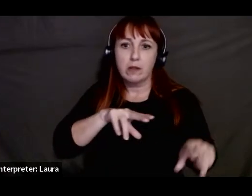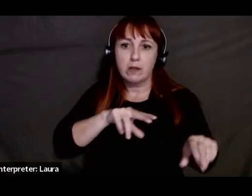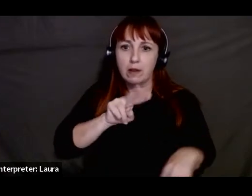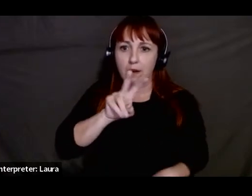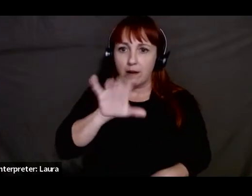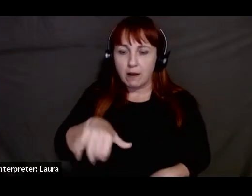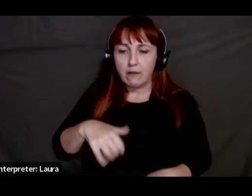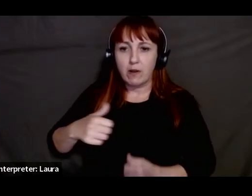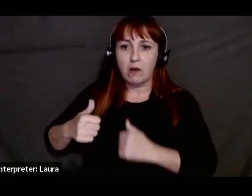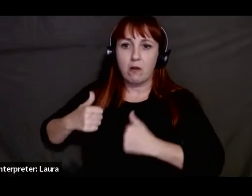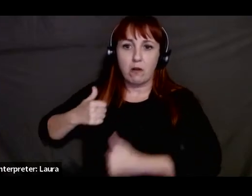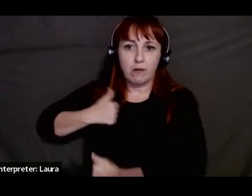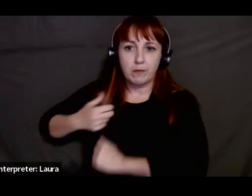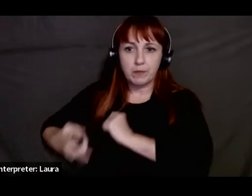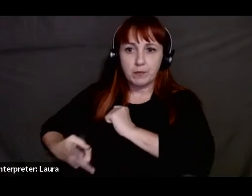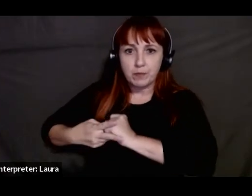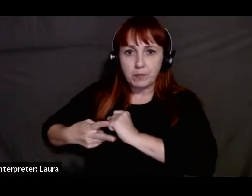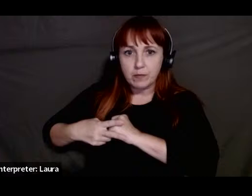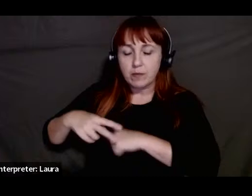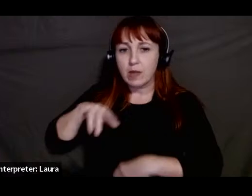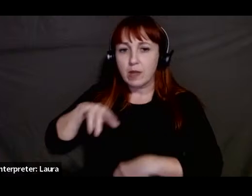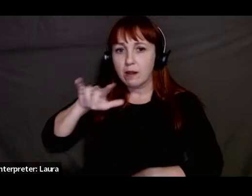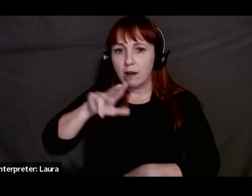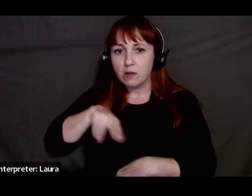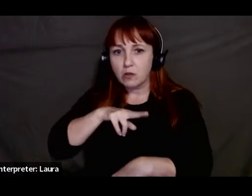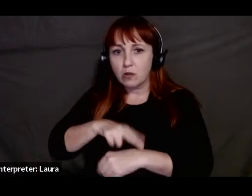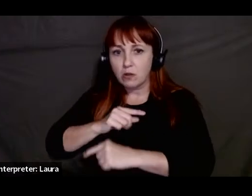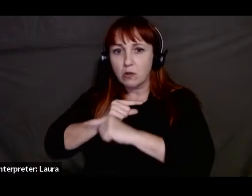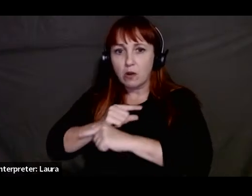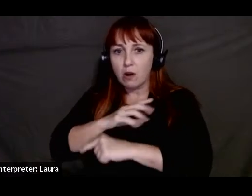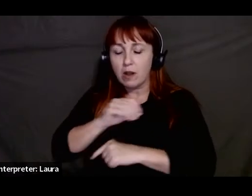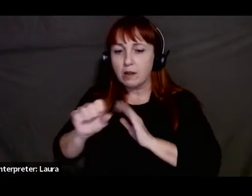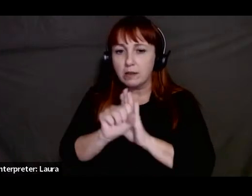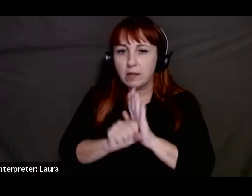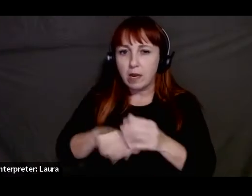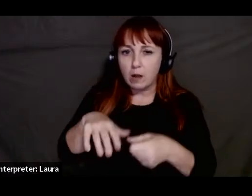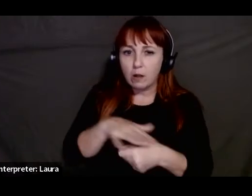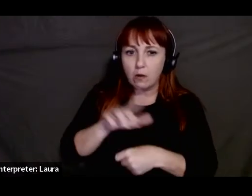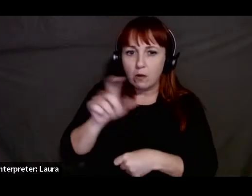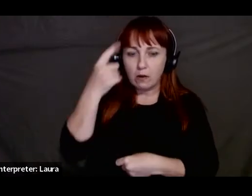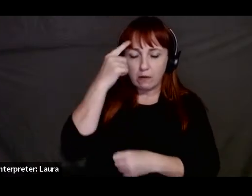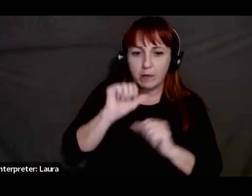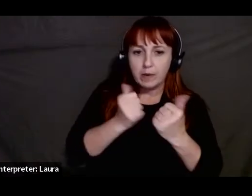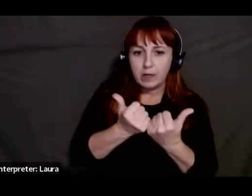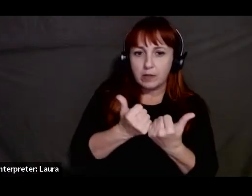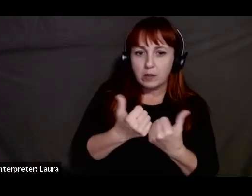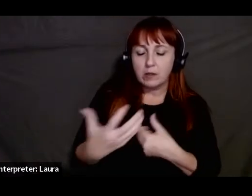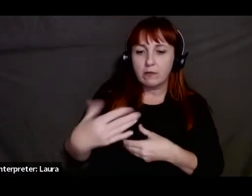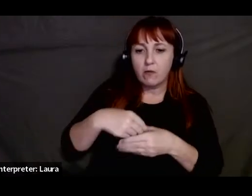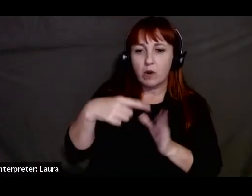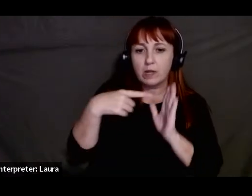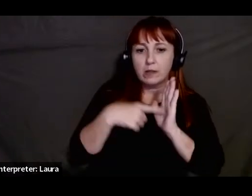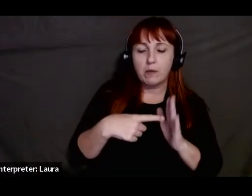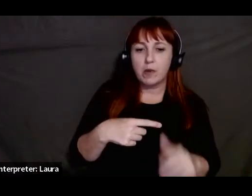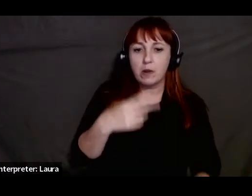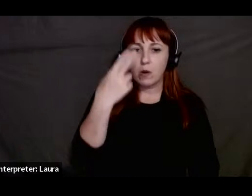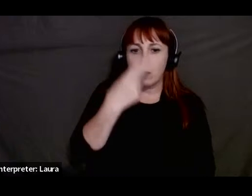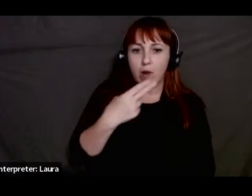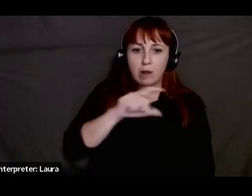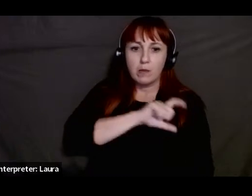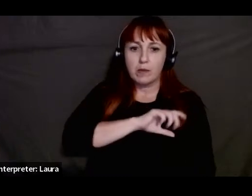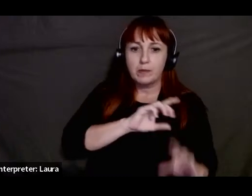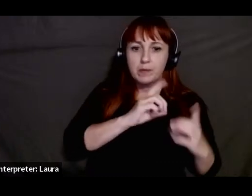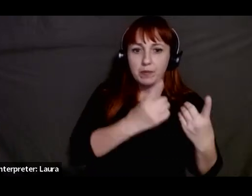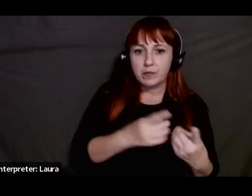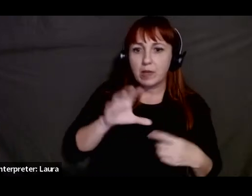Reserve, Hawaii Army and Air National Guard, as well as state and local government agencies, such as the Hawaii Police Department,